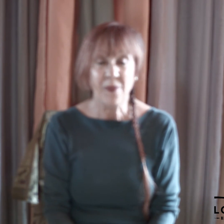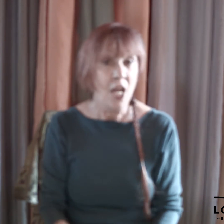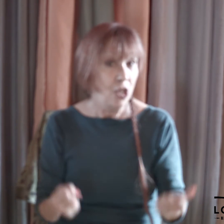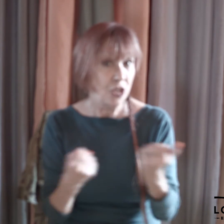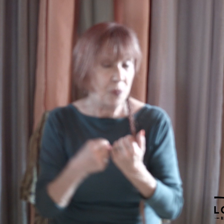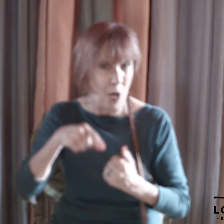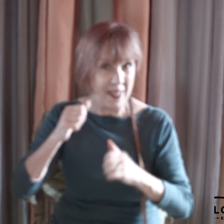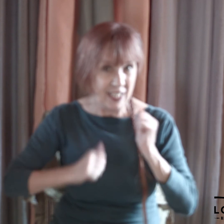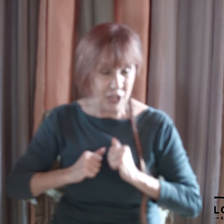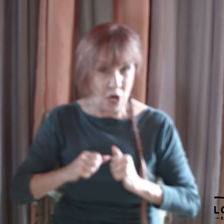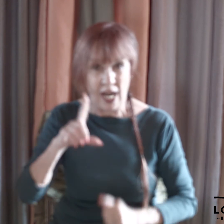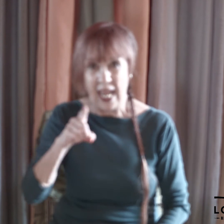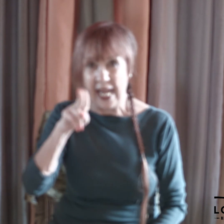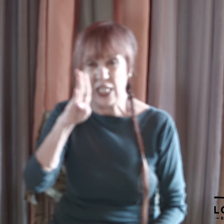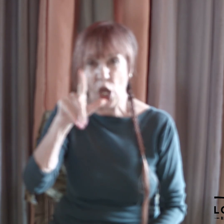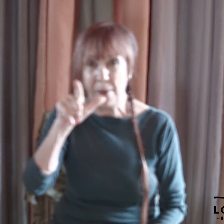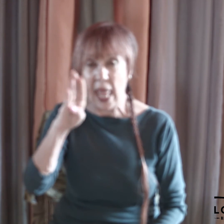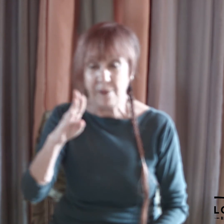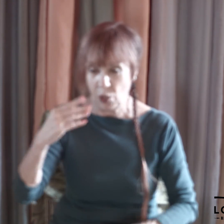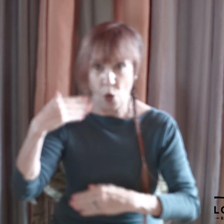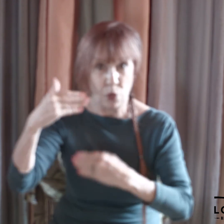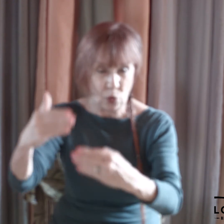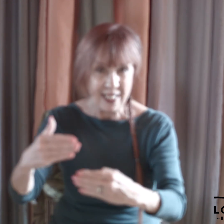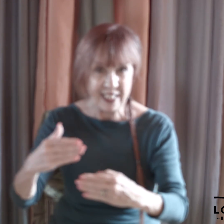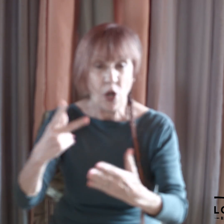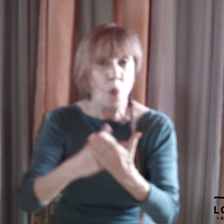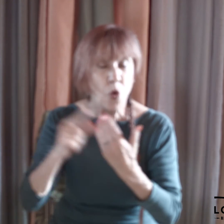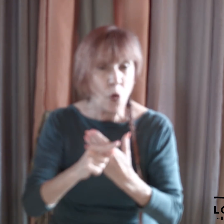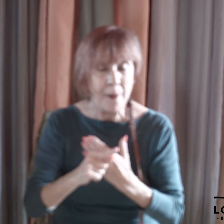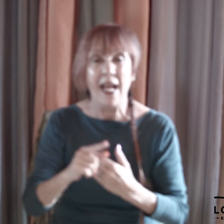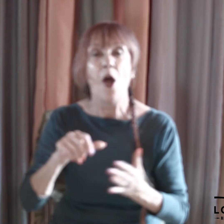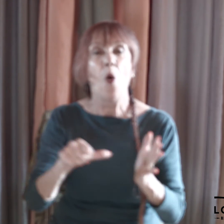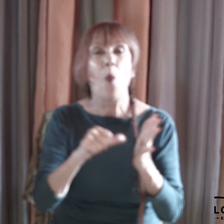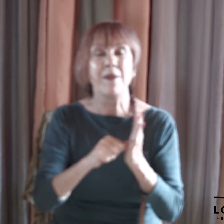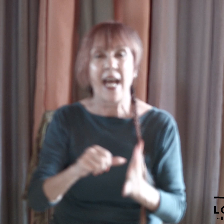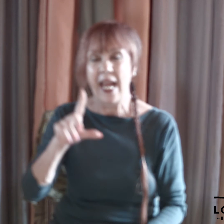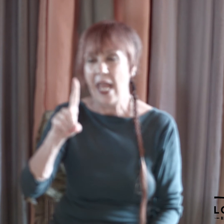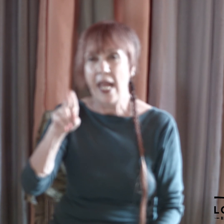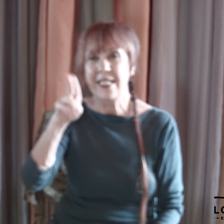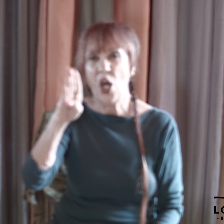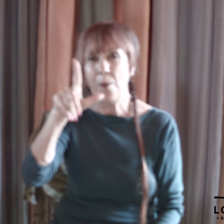To support this show and Dublab's progressive programming, go to dublab.com/support.